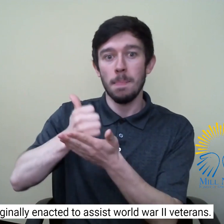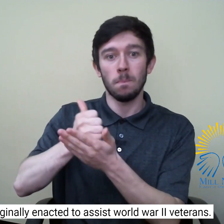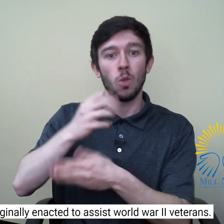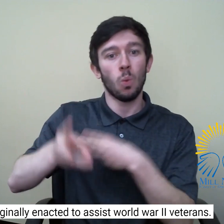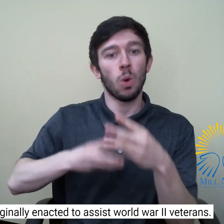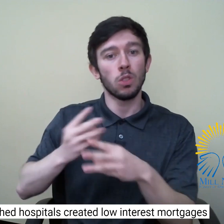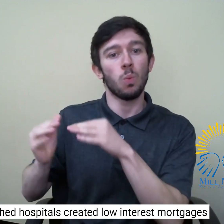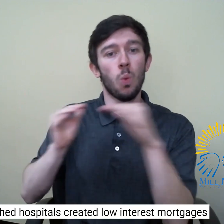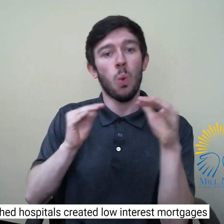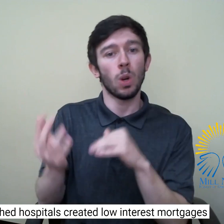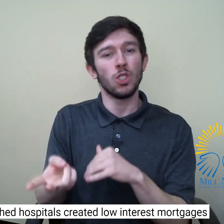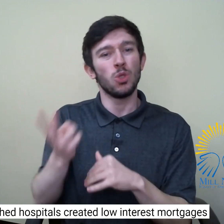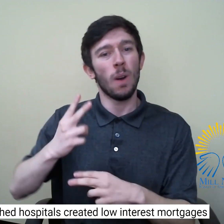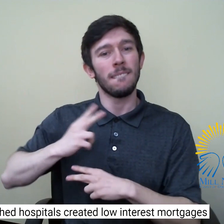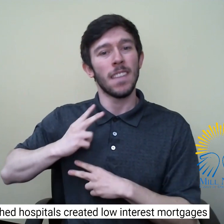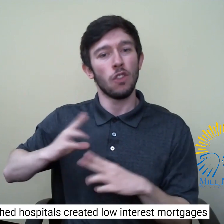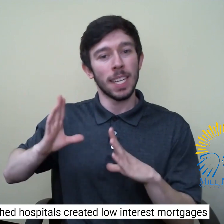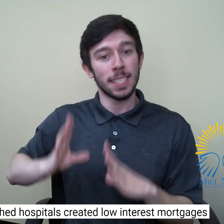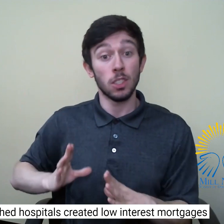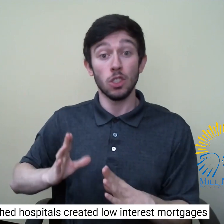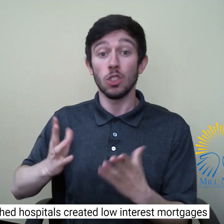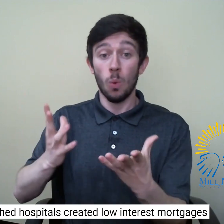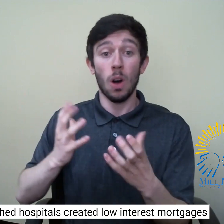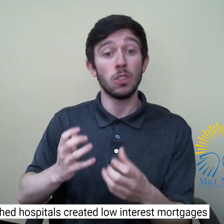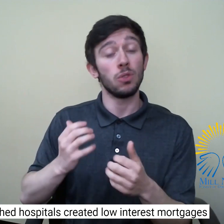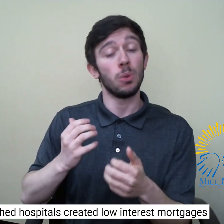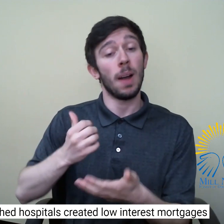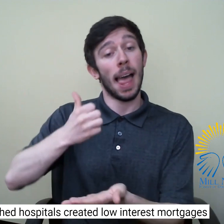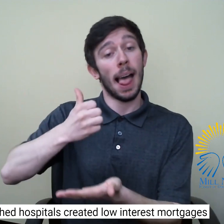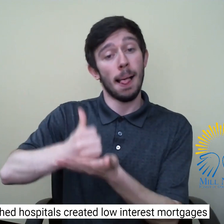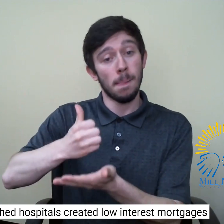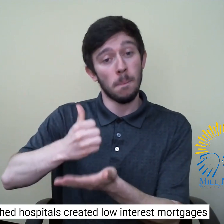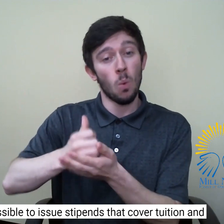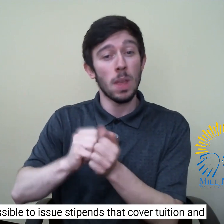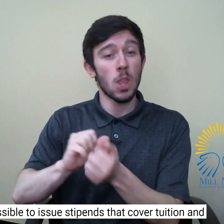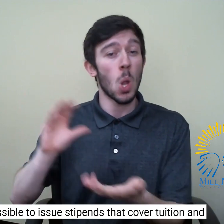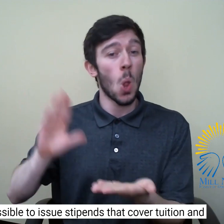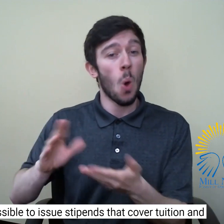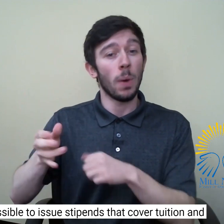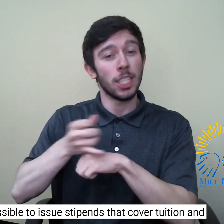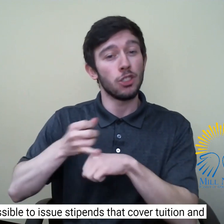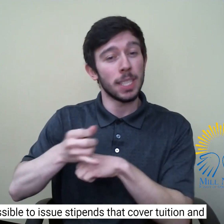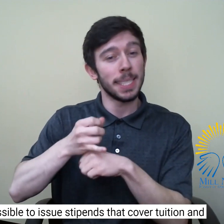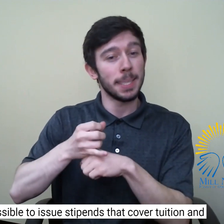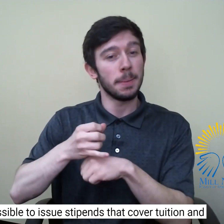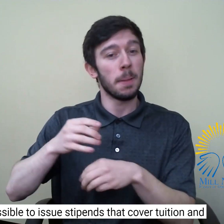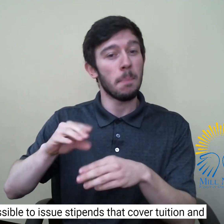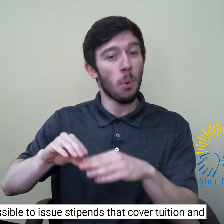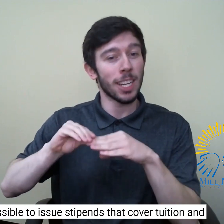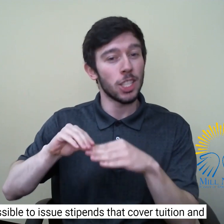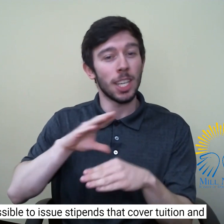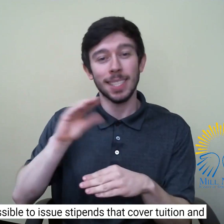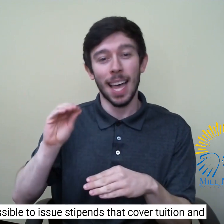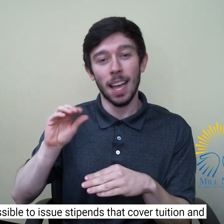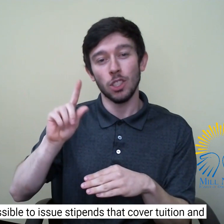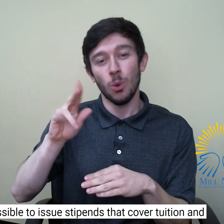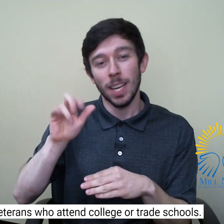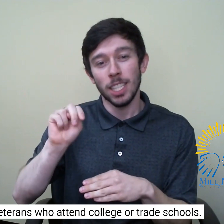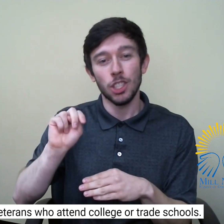veterans. This bill established hospitals, created low-interest mortgages, and made it possible to issue stipends that cover tuition and expenses